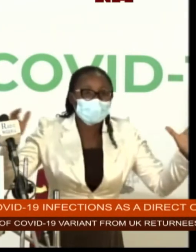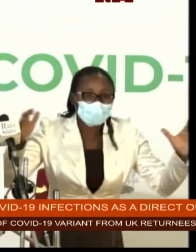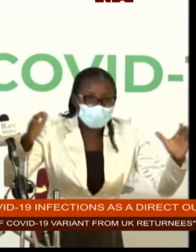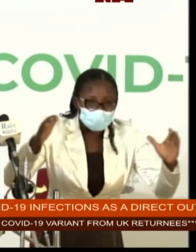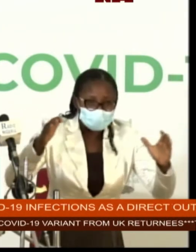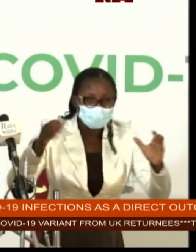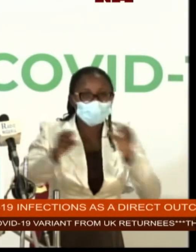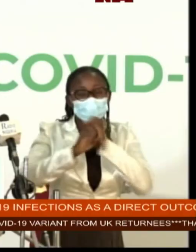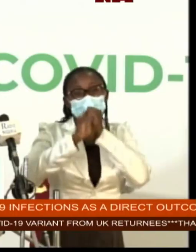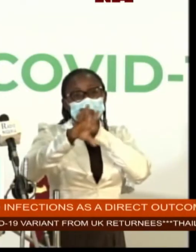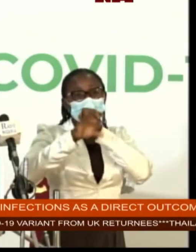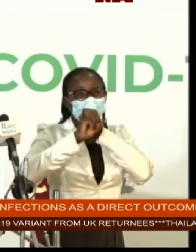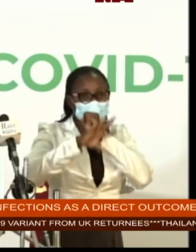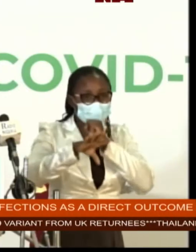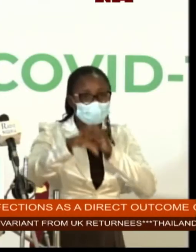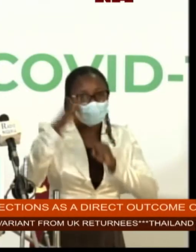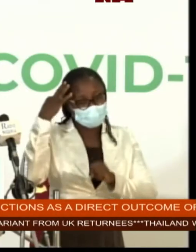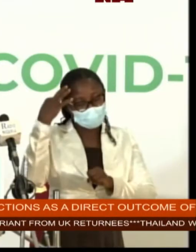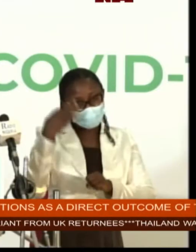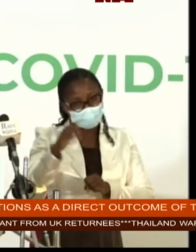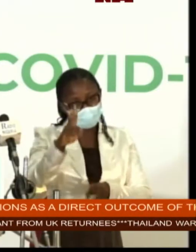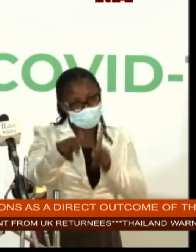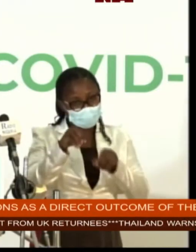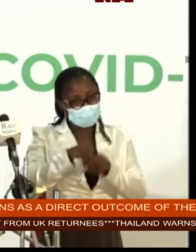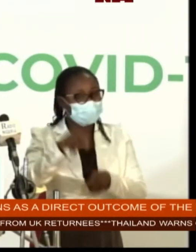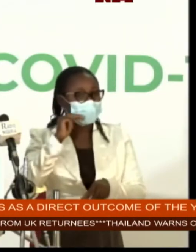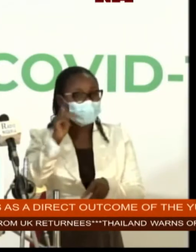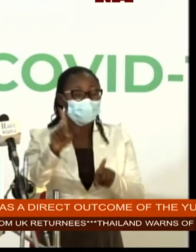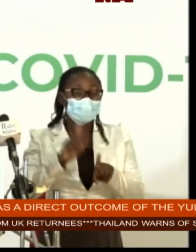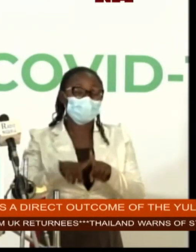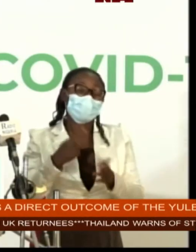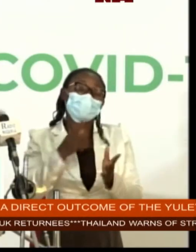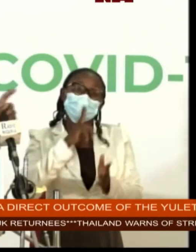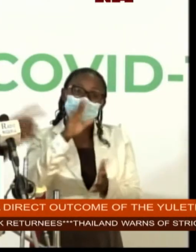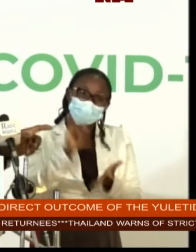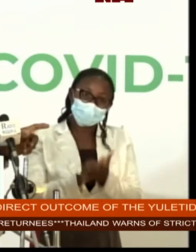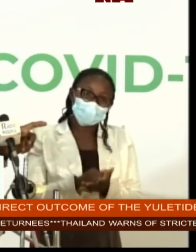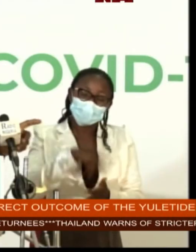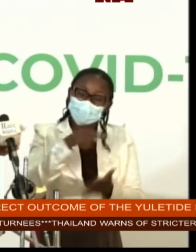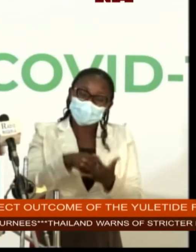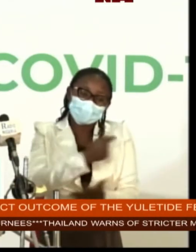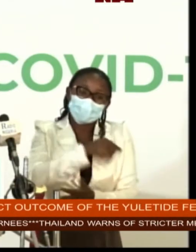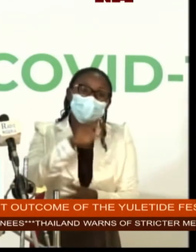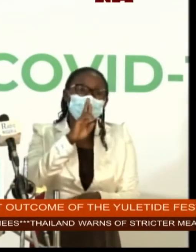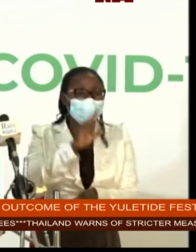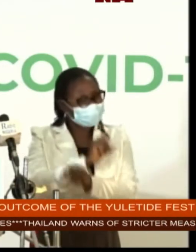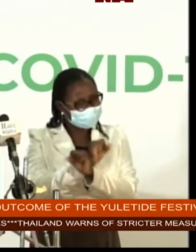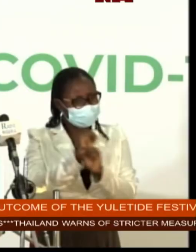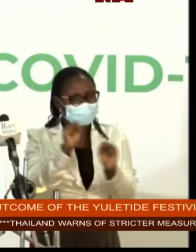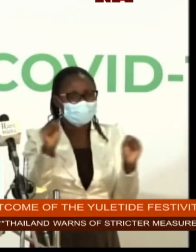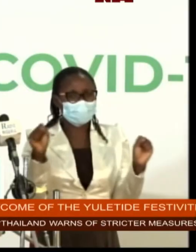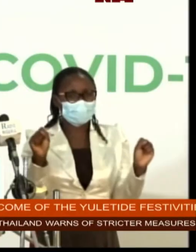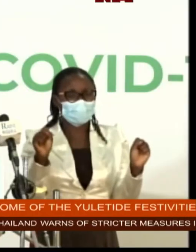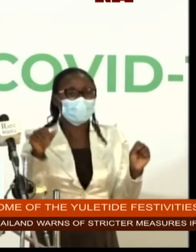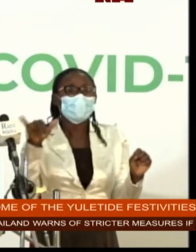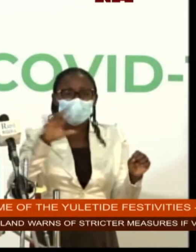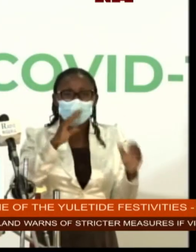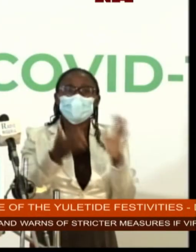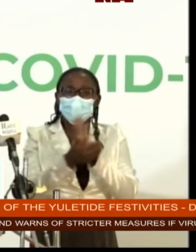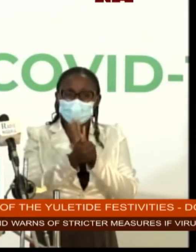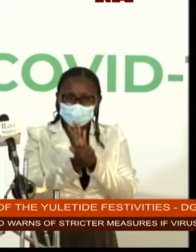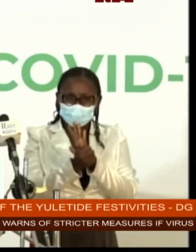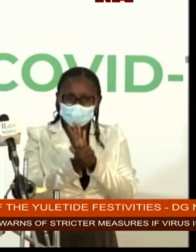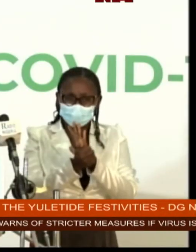sensitization of the people of Nigeria as to the fact that these vaccines are safe, they are